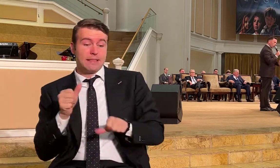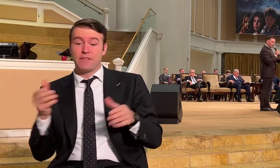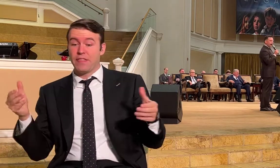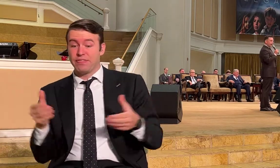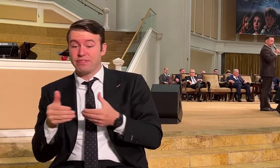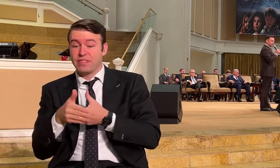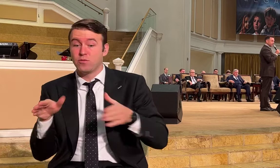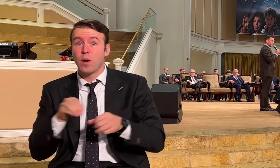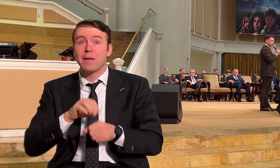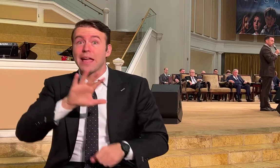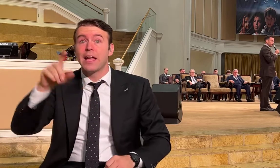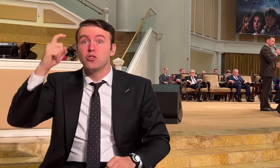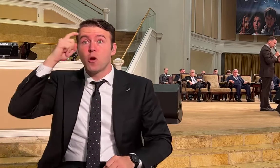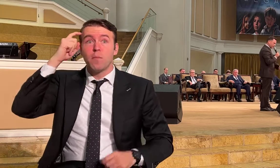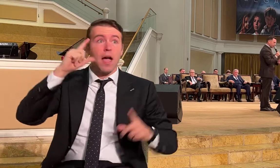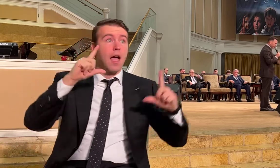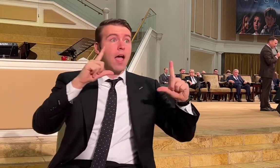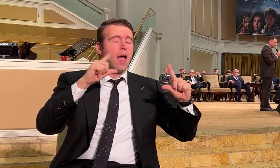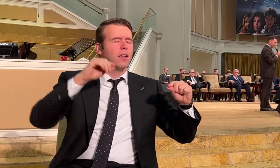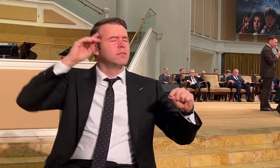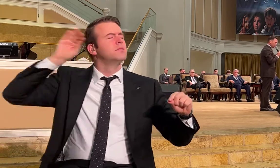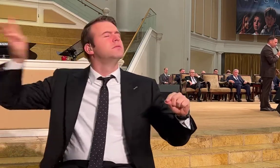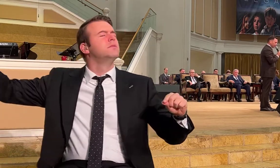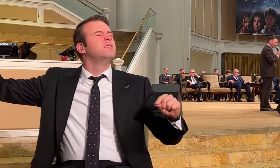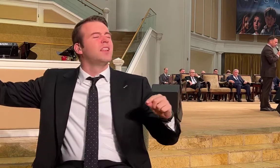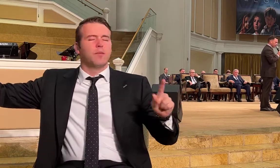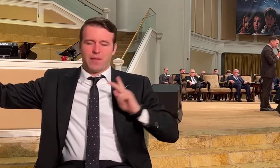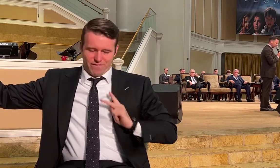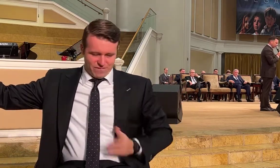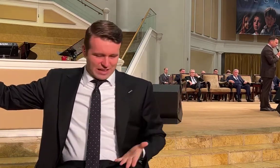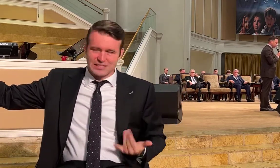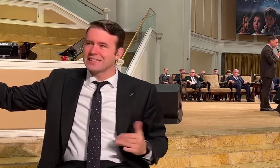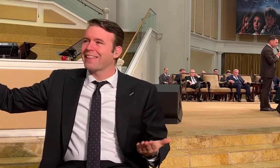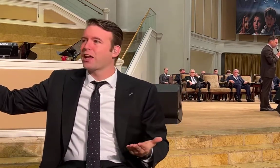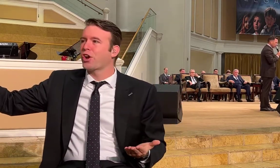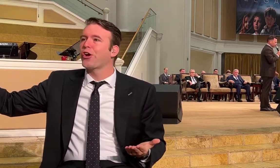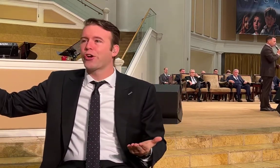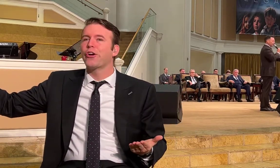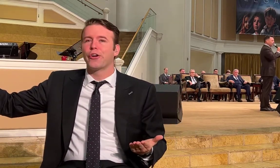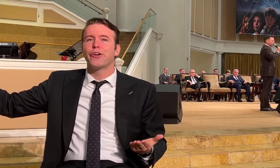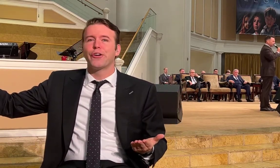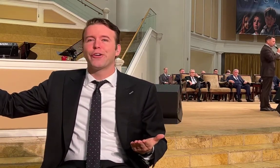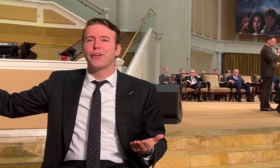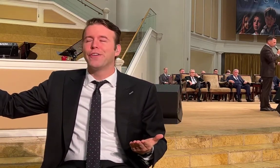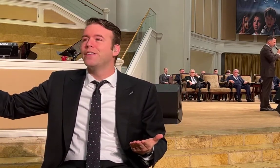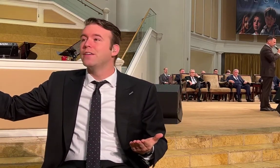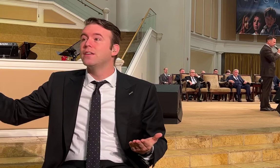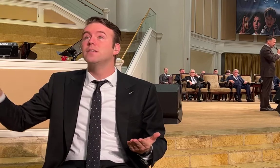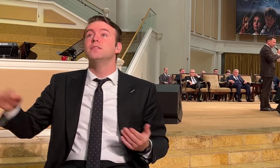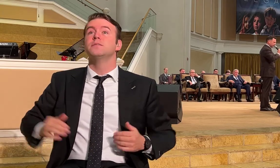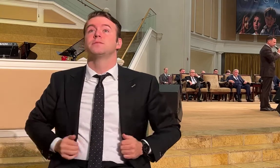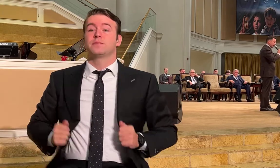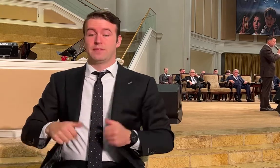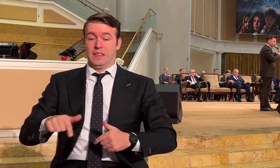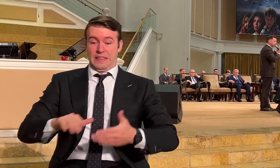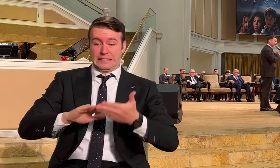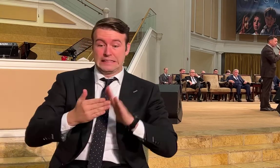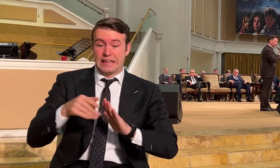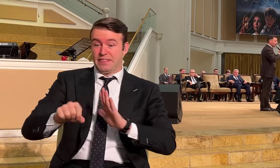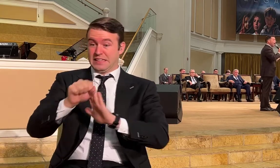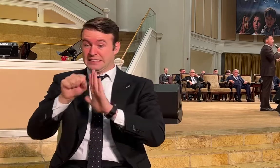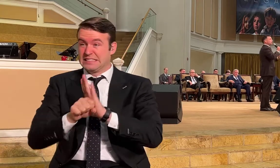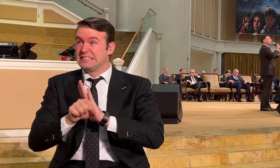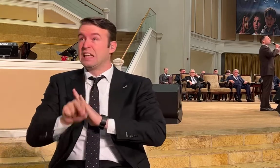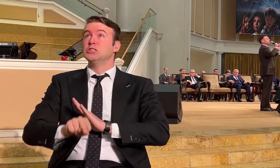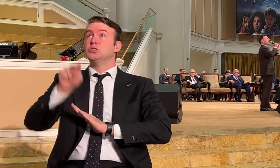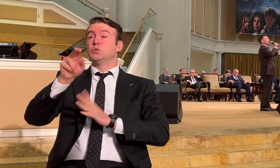in your mind and still be here physically. You can leave this church, this city, this state, this